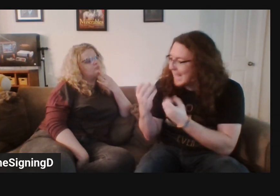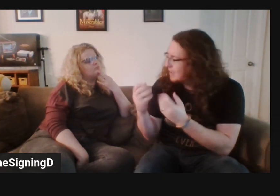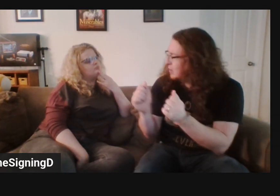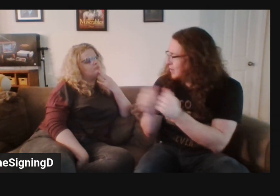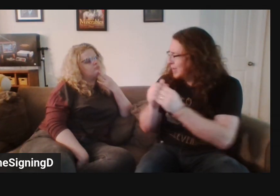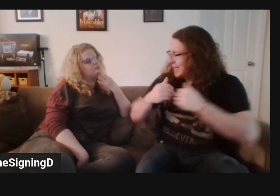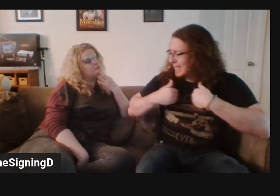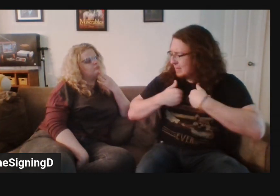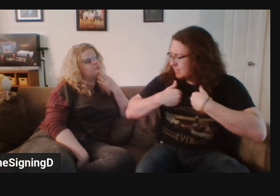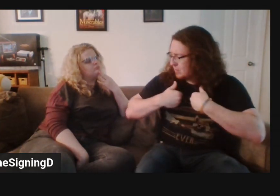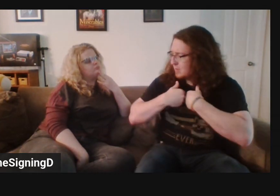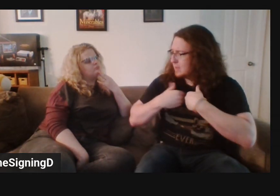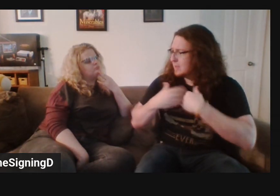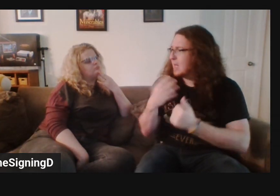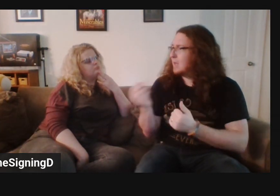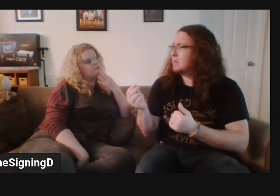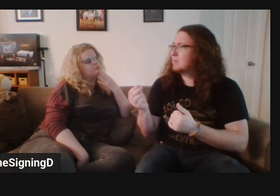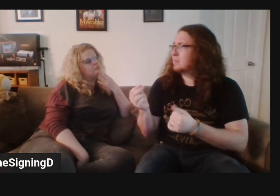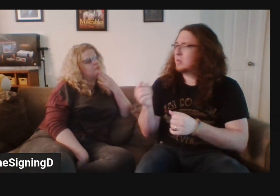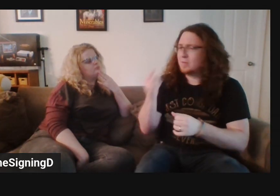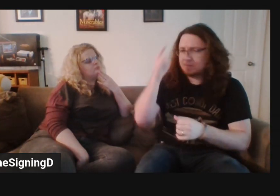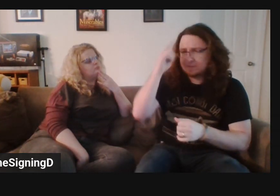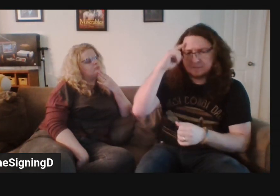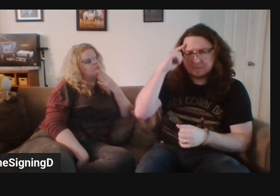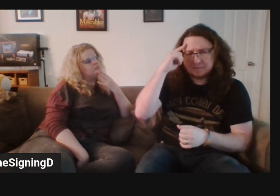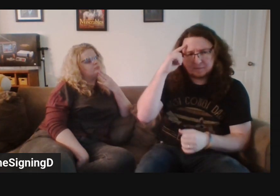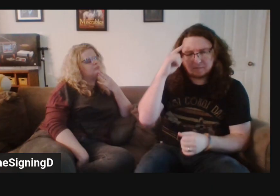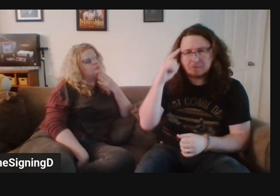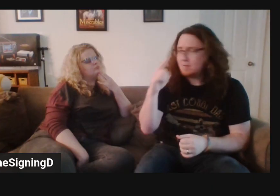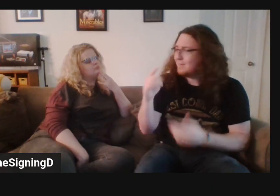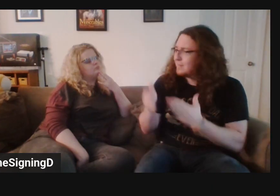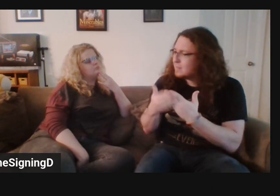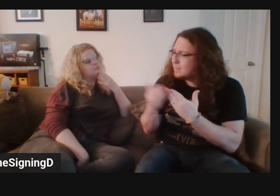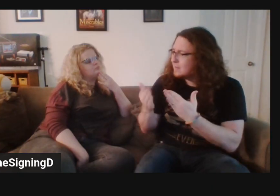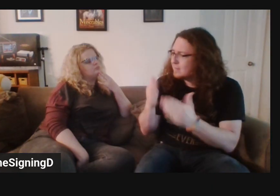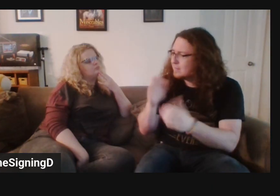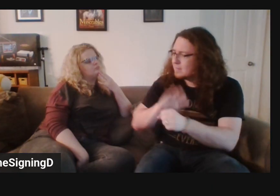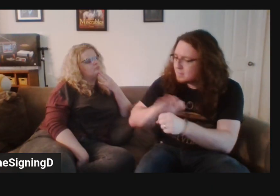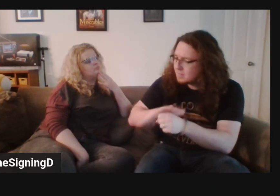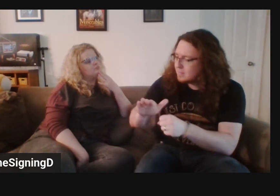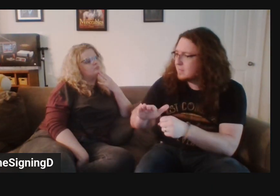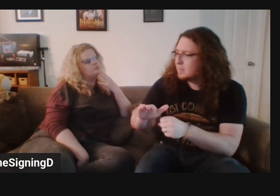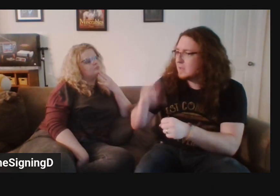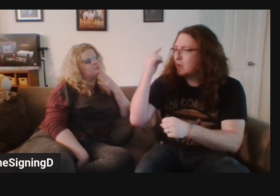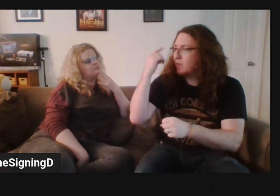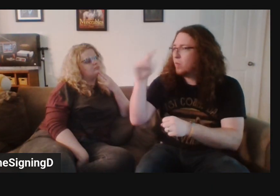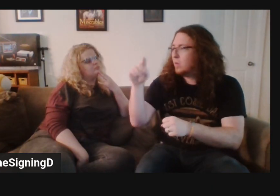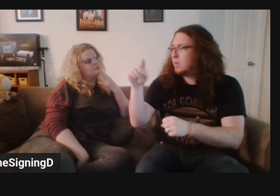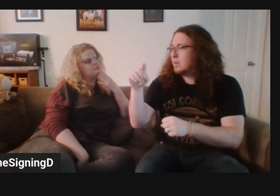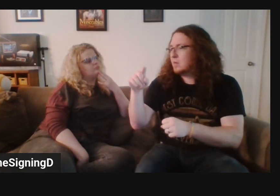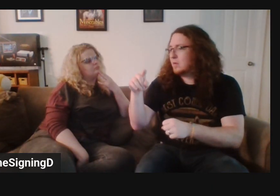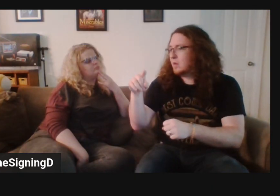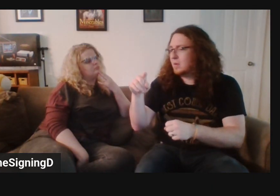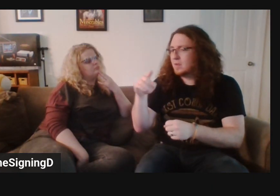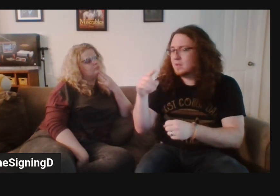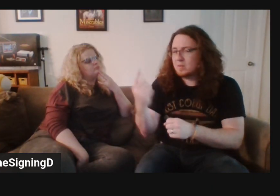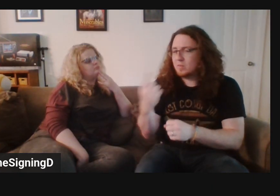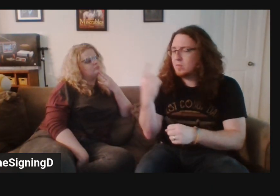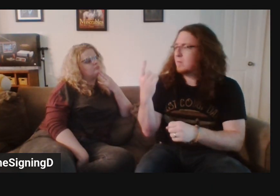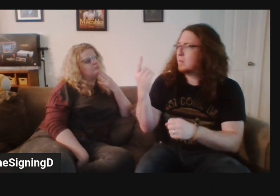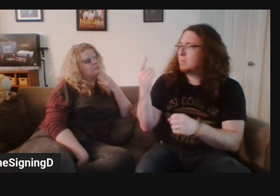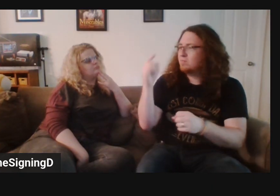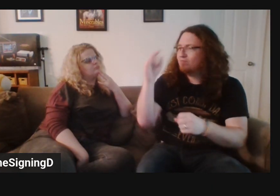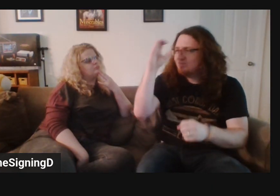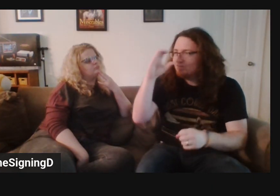animals? And do you think it is easy enough for someone